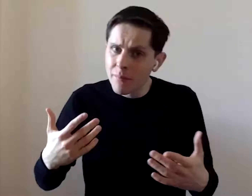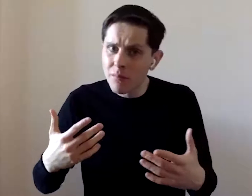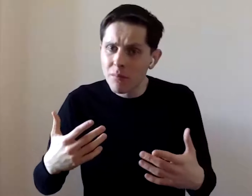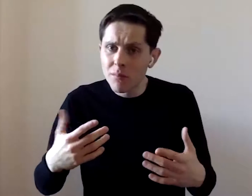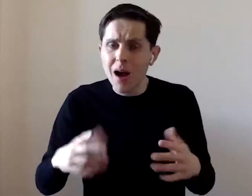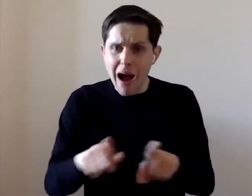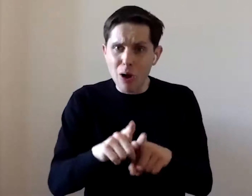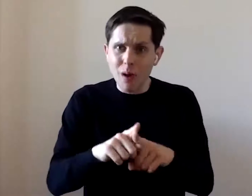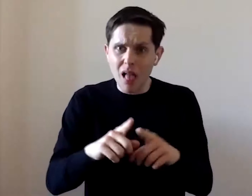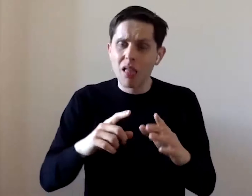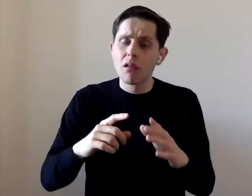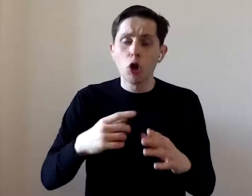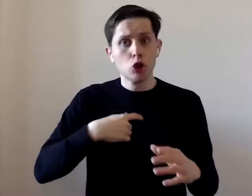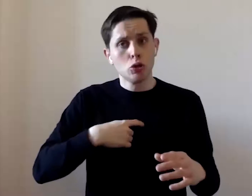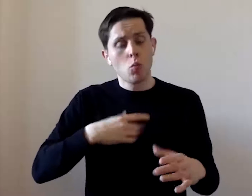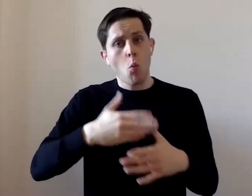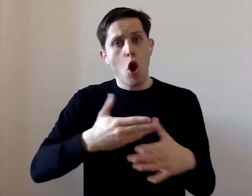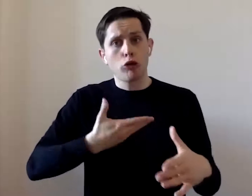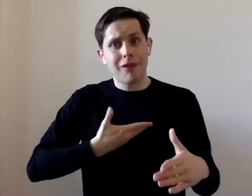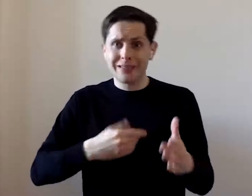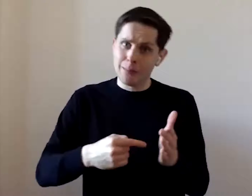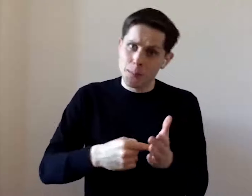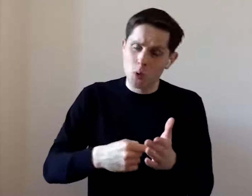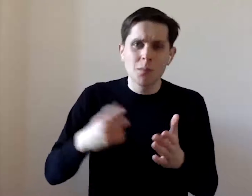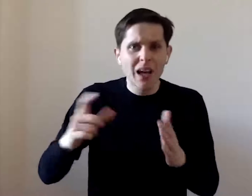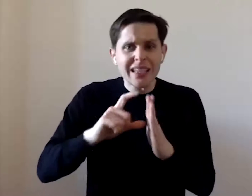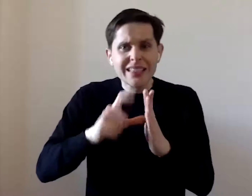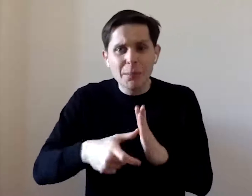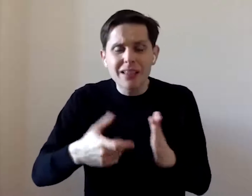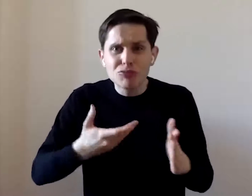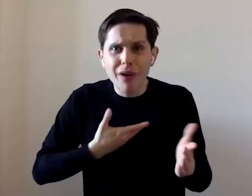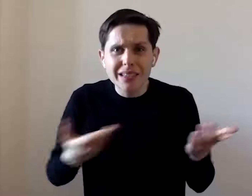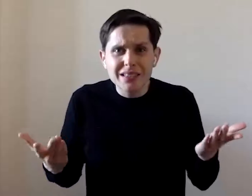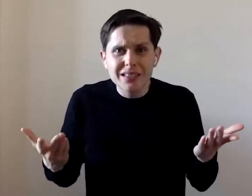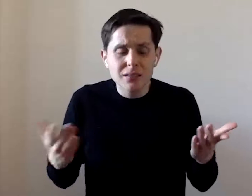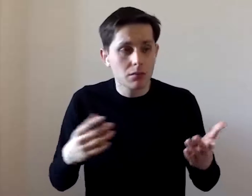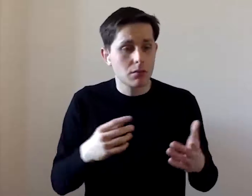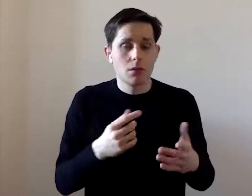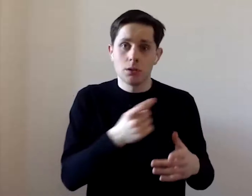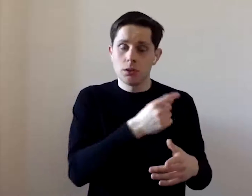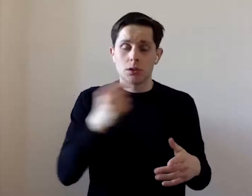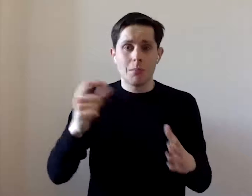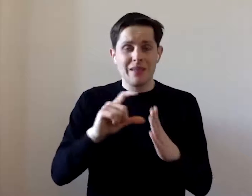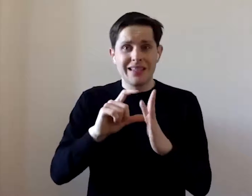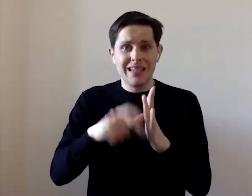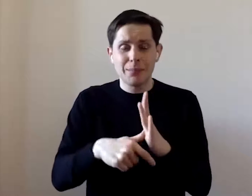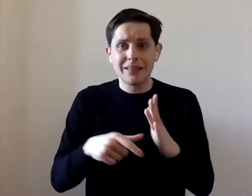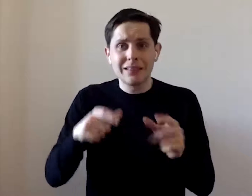lot of people are being forced to do. And I think it also becomes an issue of disability rights, because some of us just physically